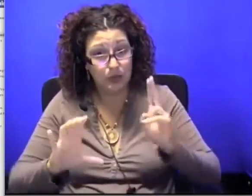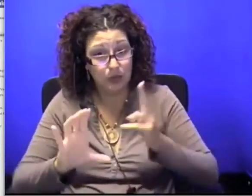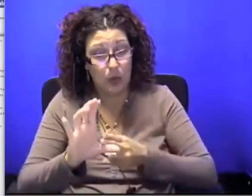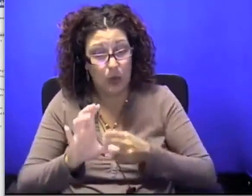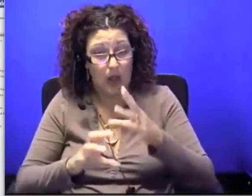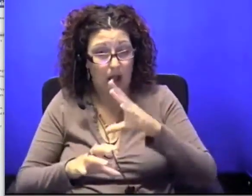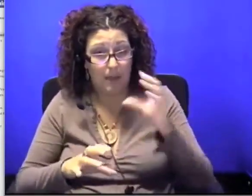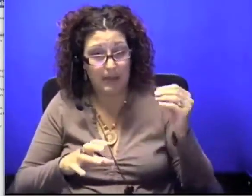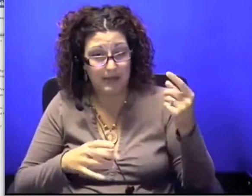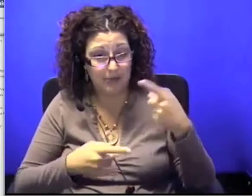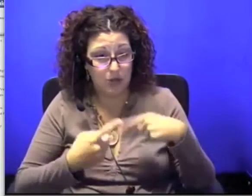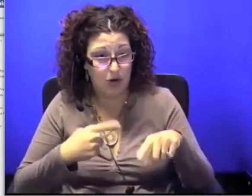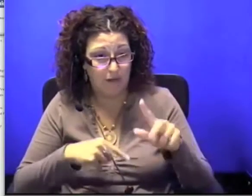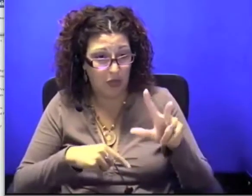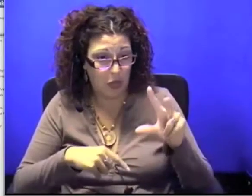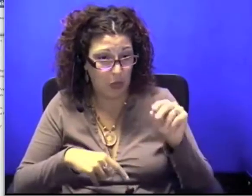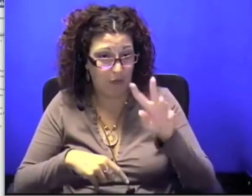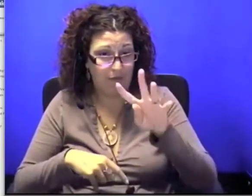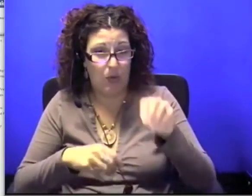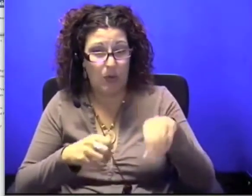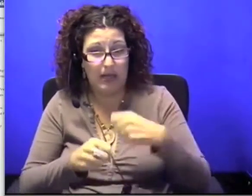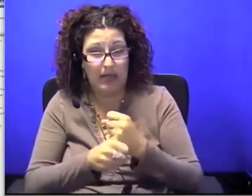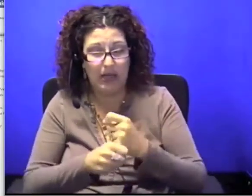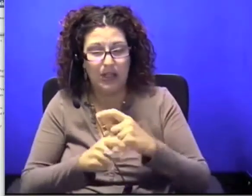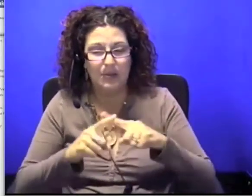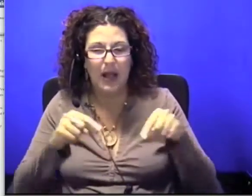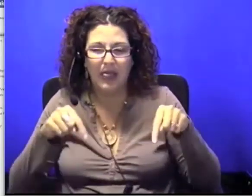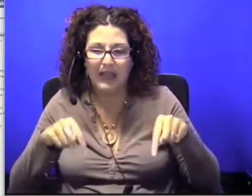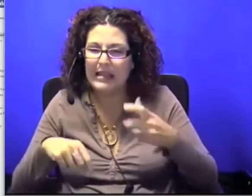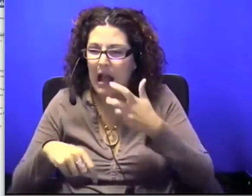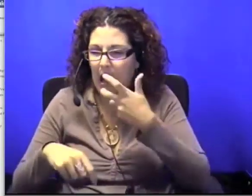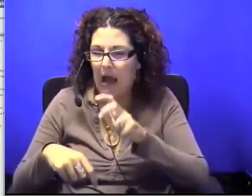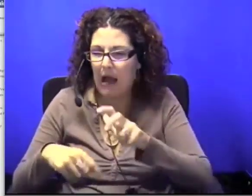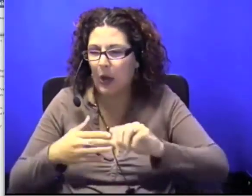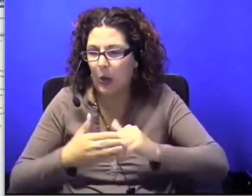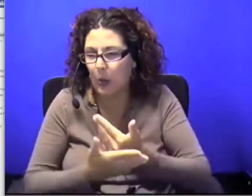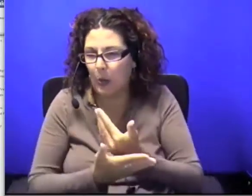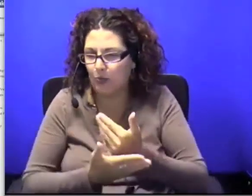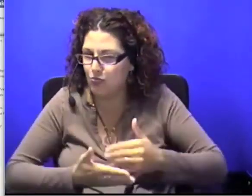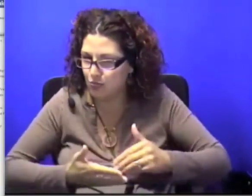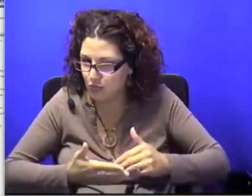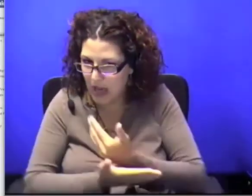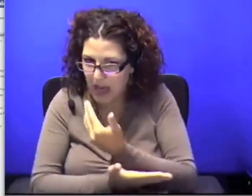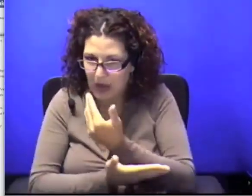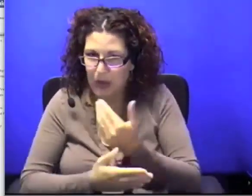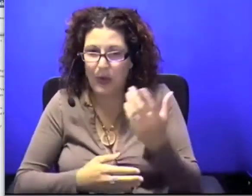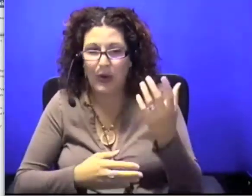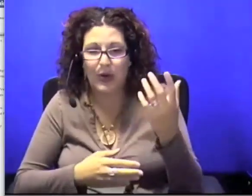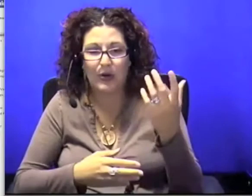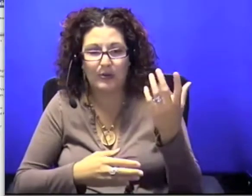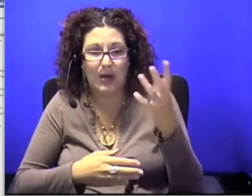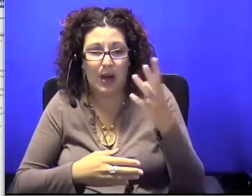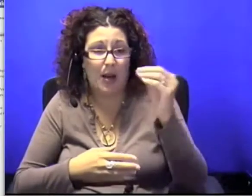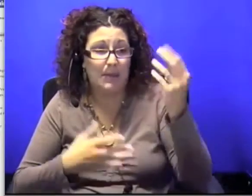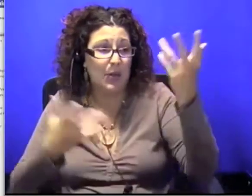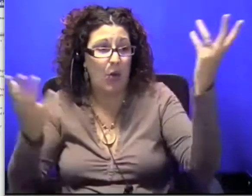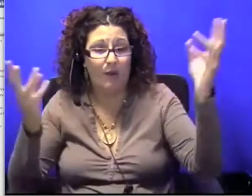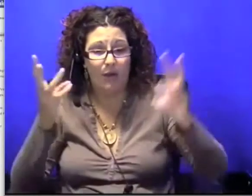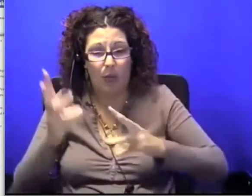still join companies that have been around for 30 or 40 years. But the bottom line is this is hot, it's new, it's brand new in countries all around the world.